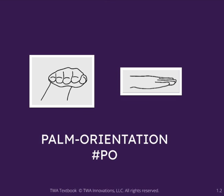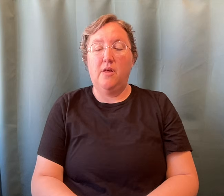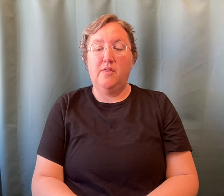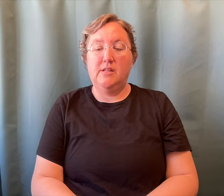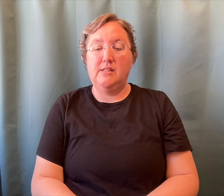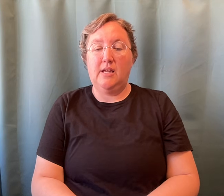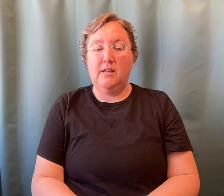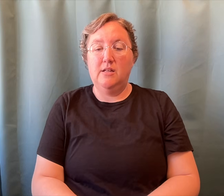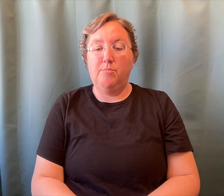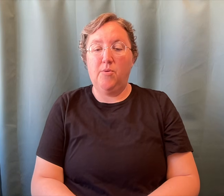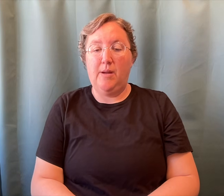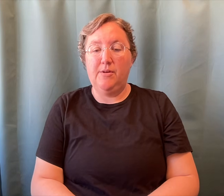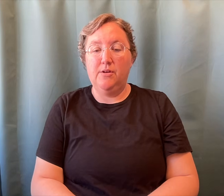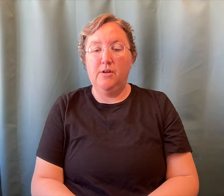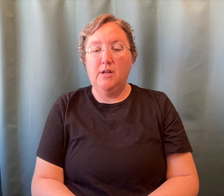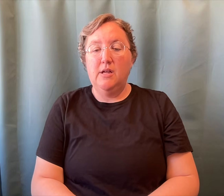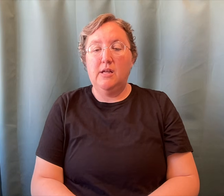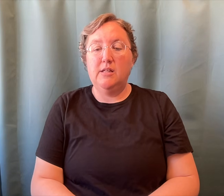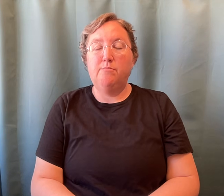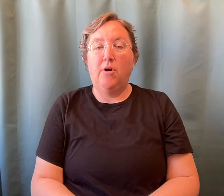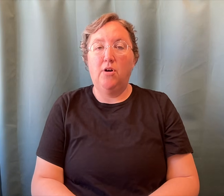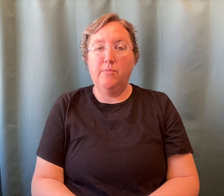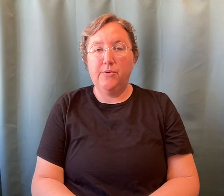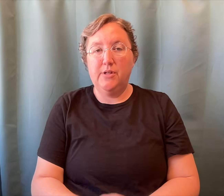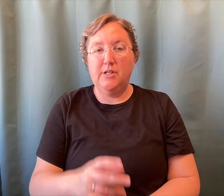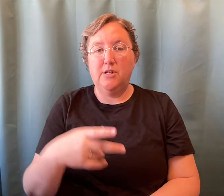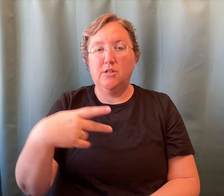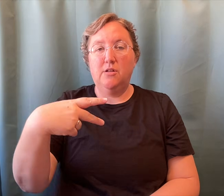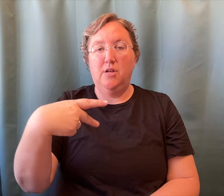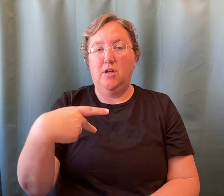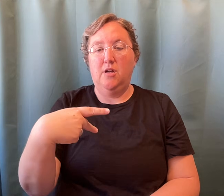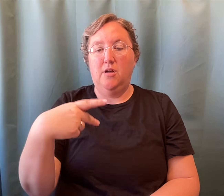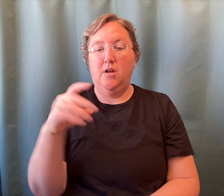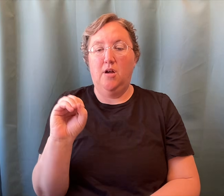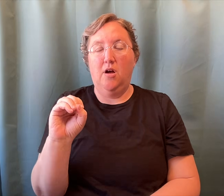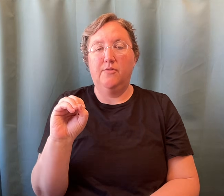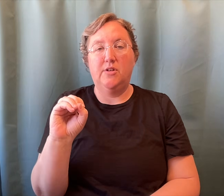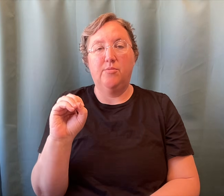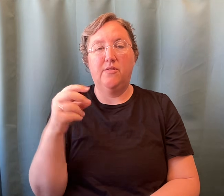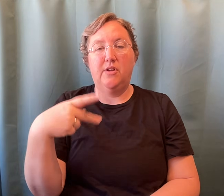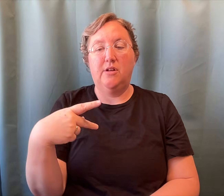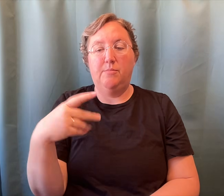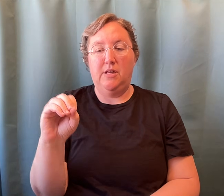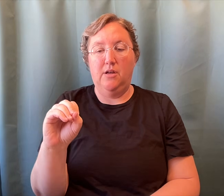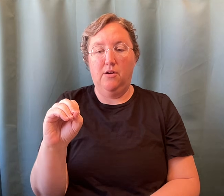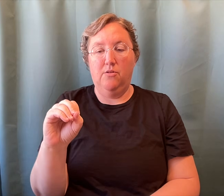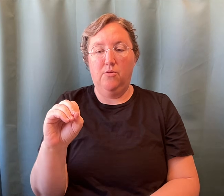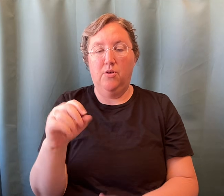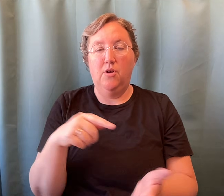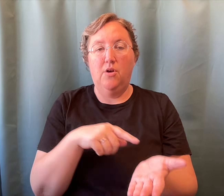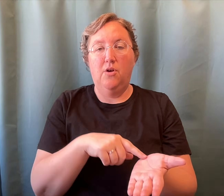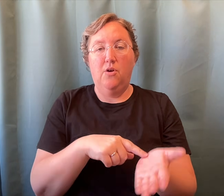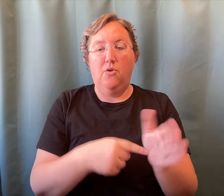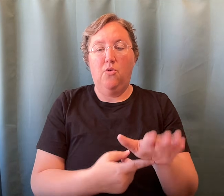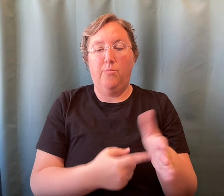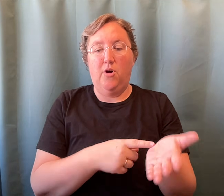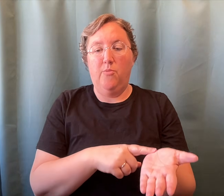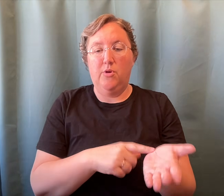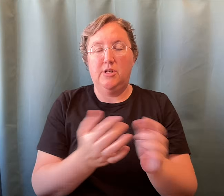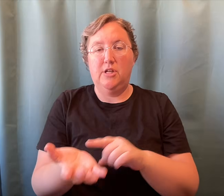The second parameter is palm orientation, often abbreviated PO, or palm